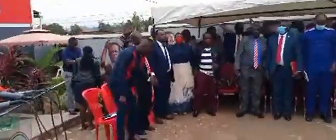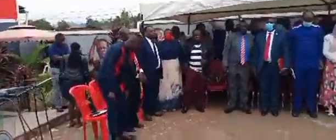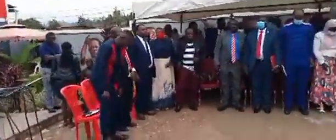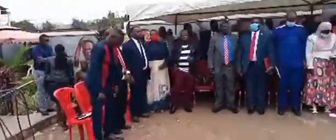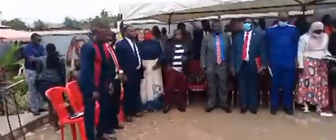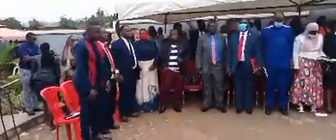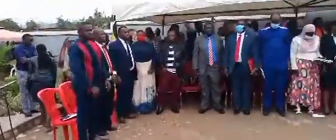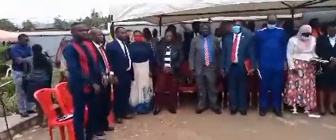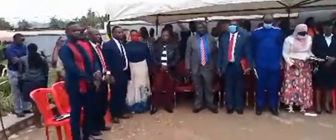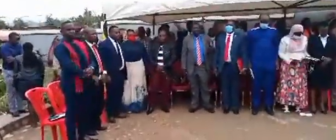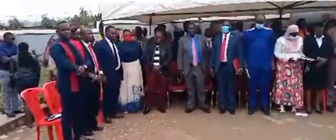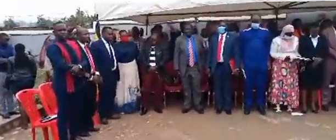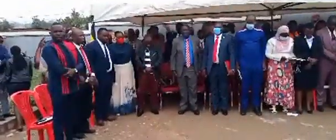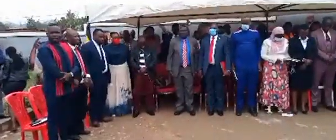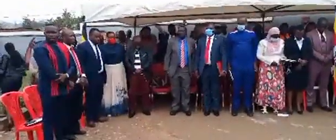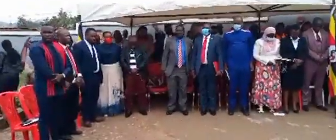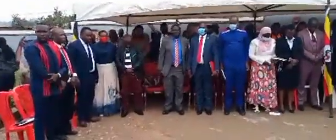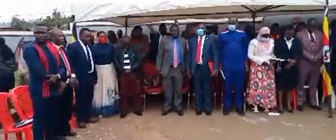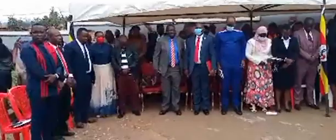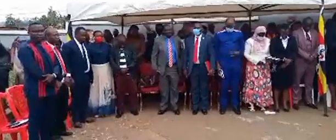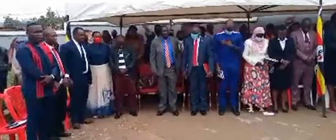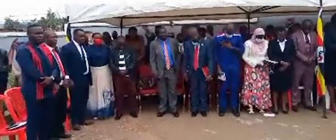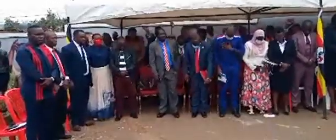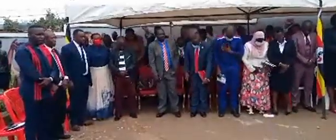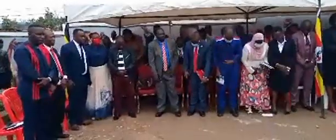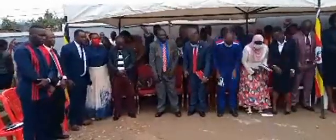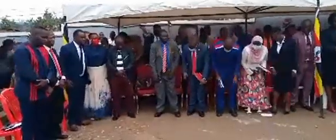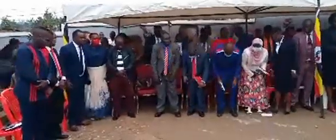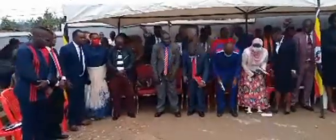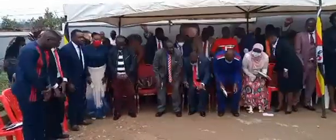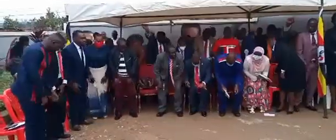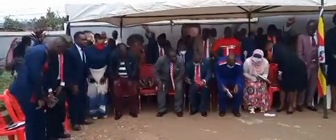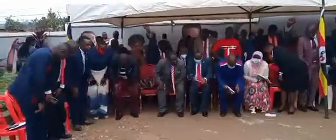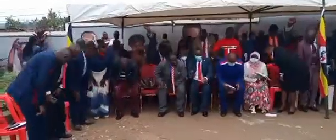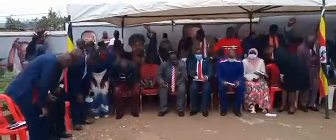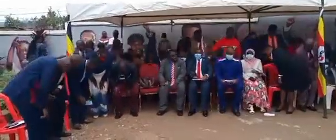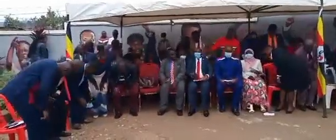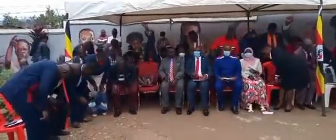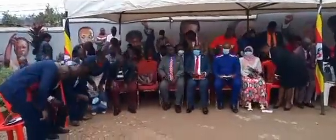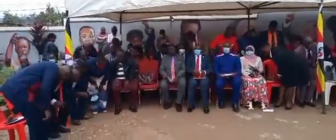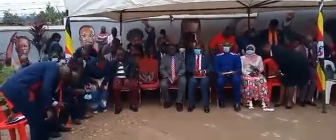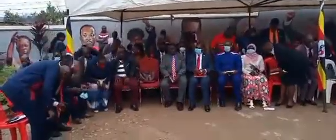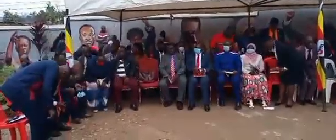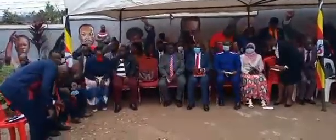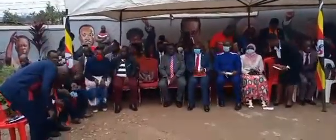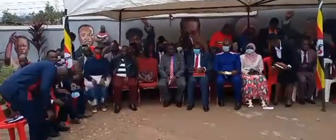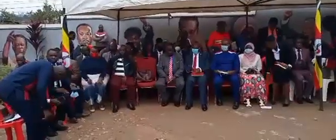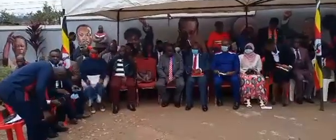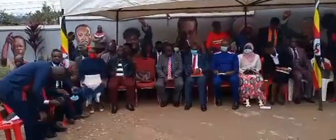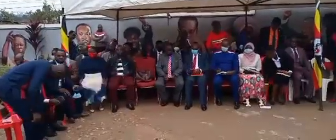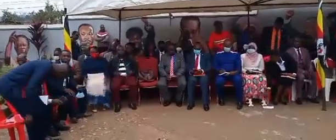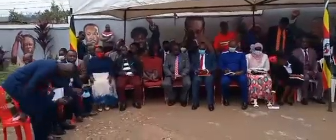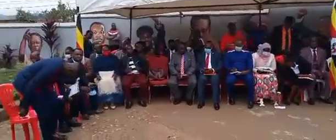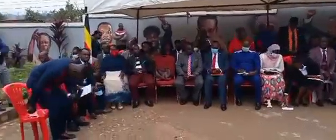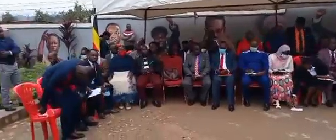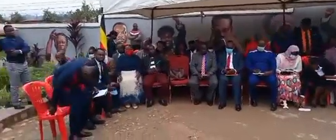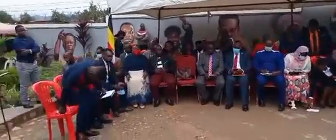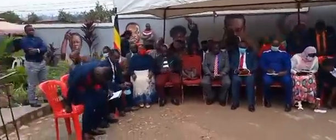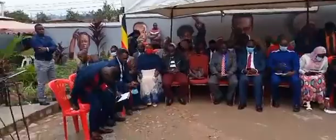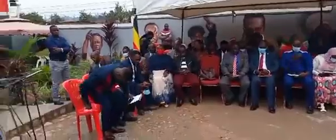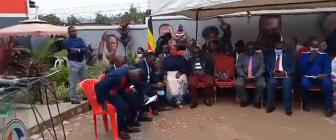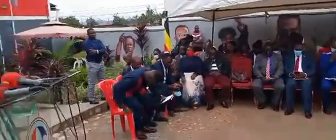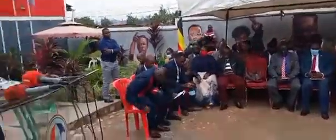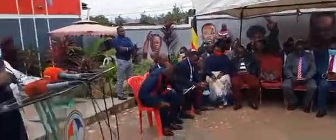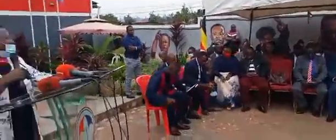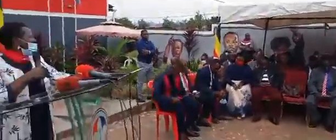Help them, oh God. Please take a seat. Finally, I have some good news from Western Uganda, which I